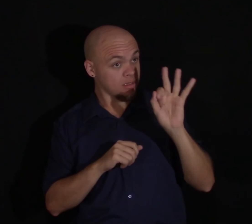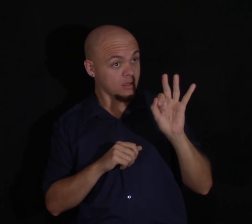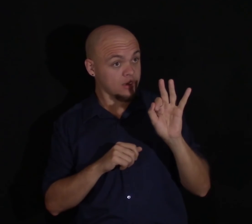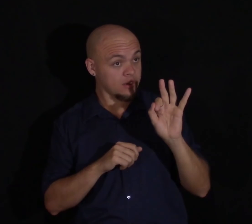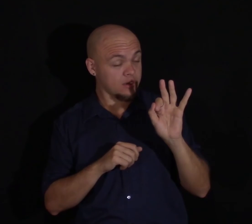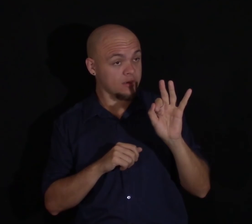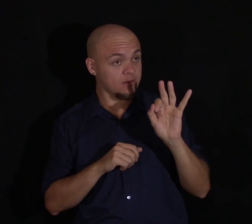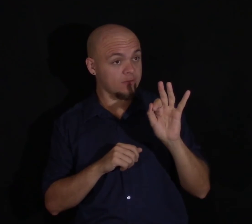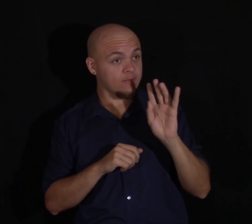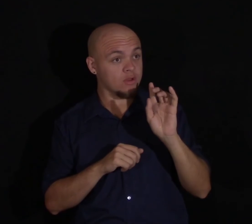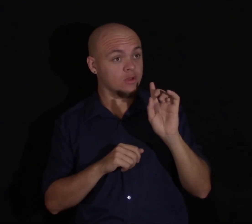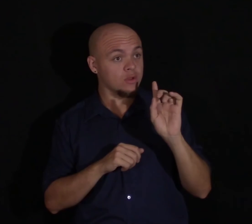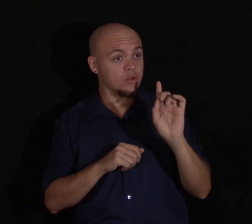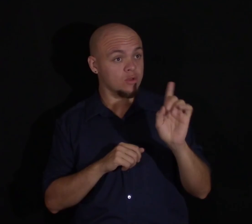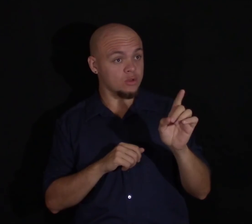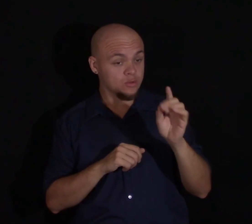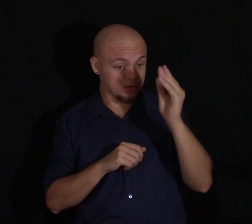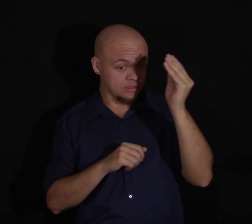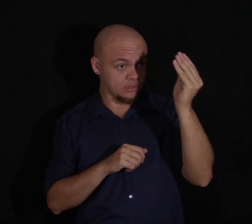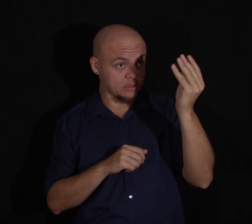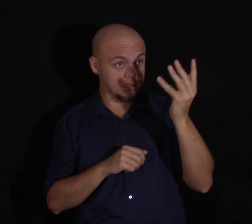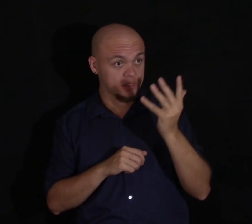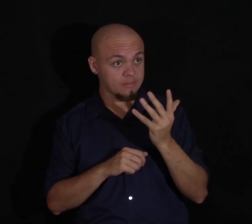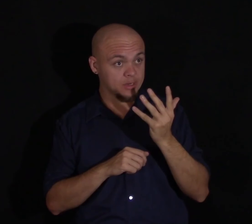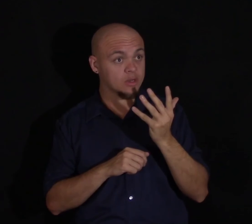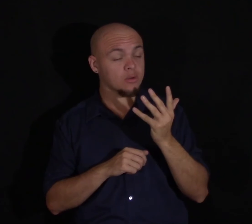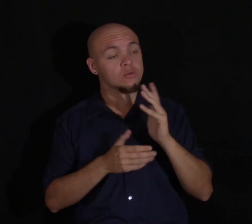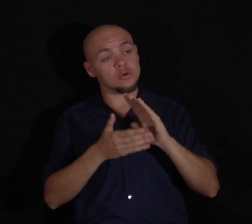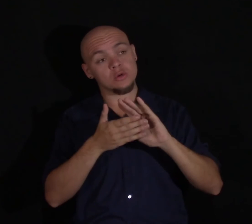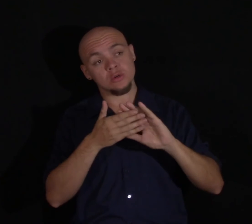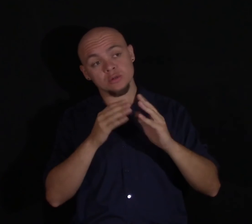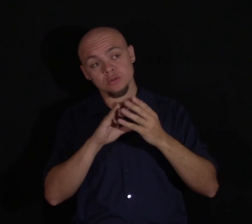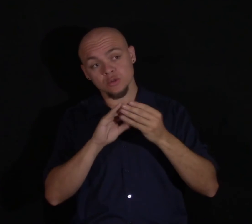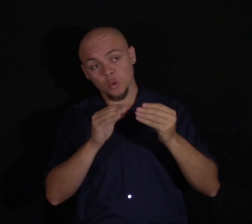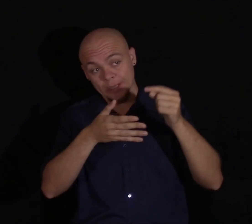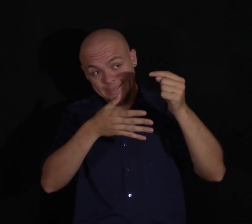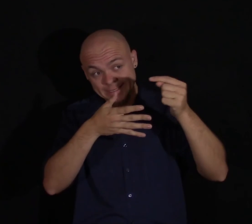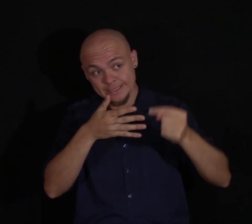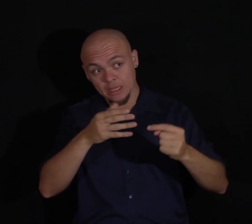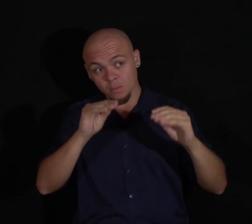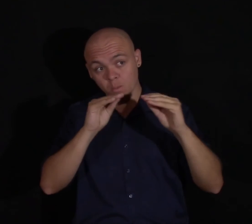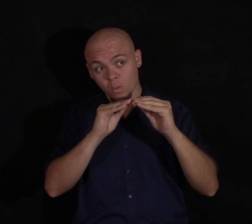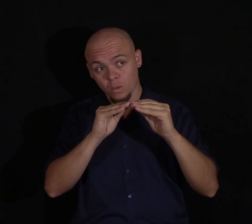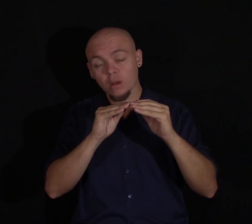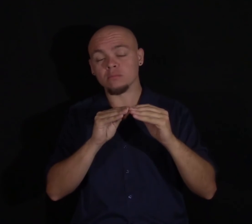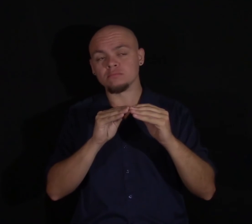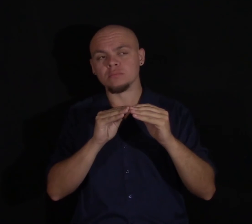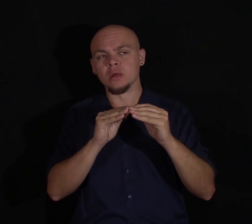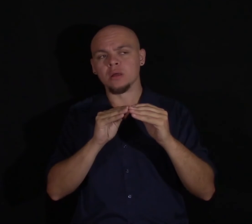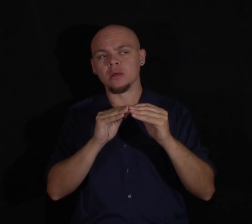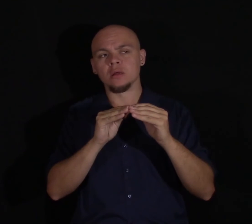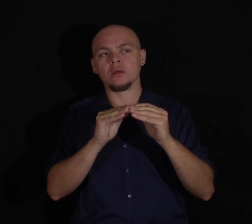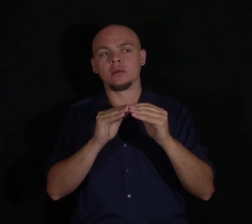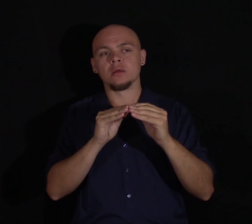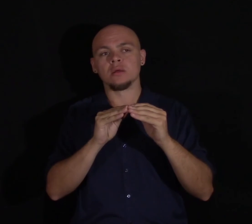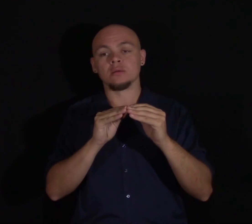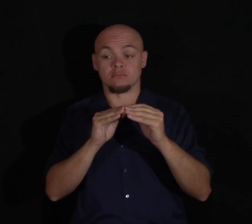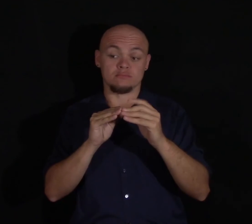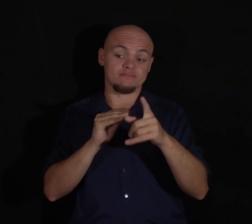unreservedly confide to me the particulars of your tale, I perhaps may be of use in undeceiving them. I